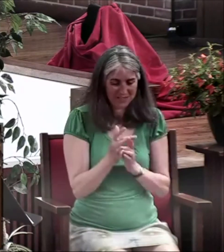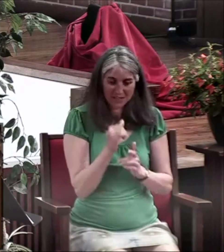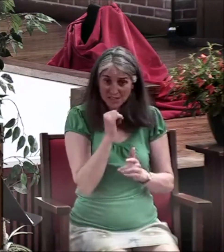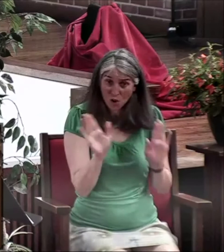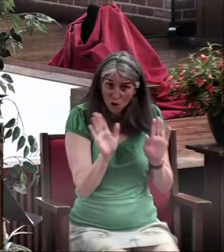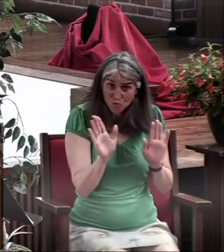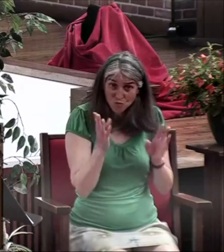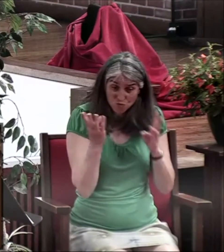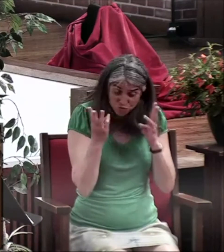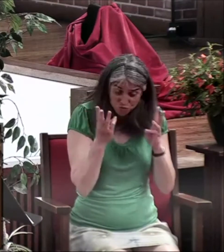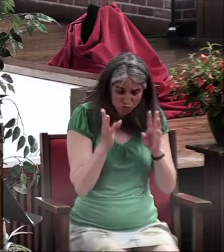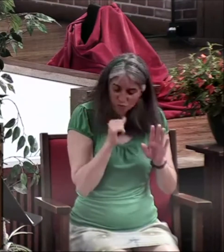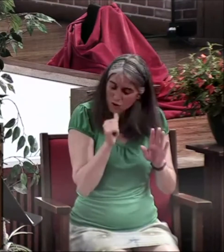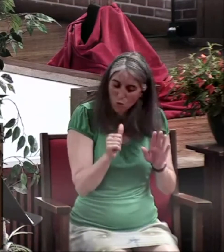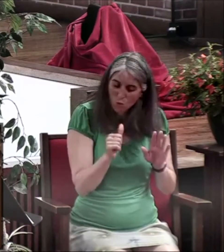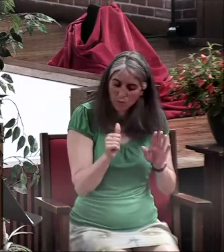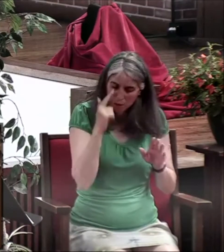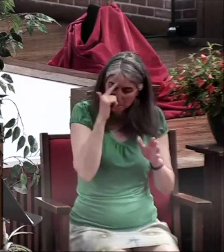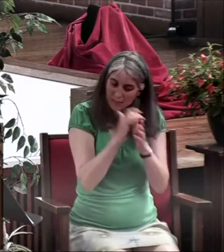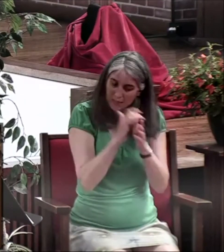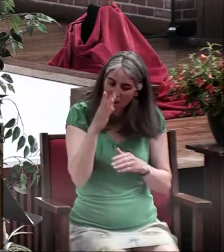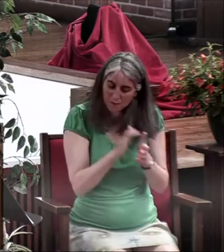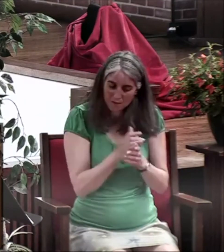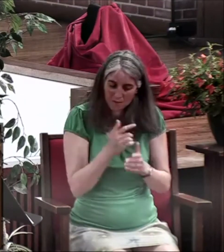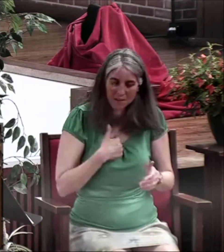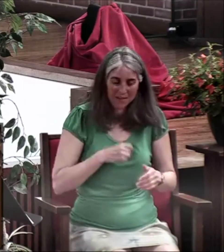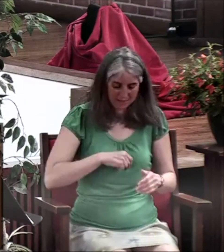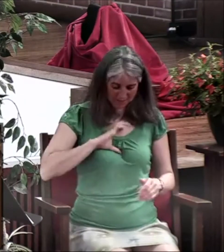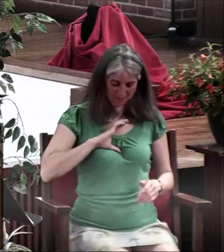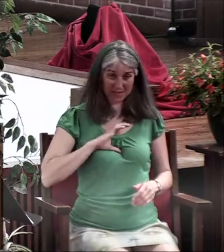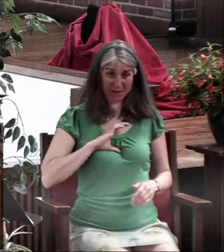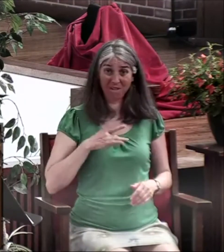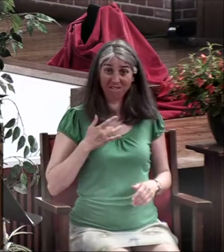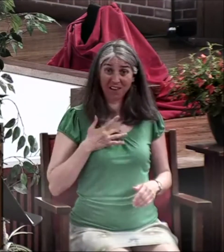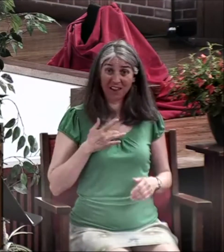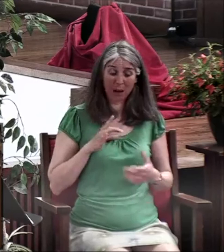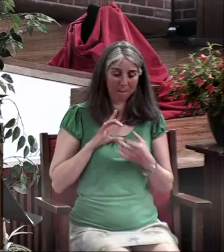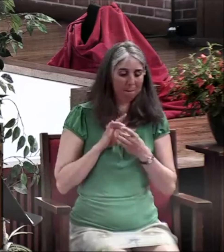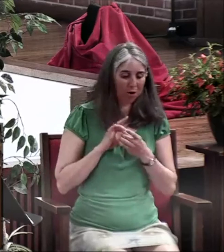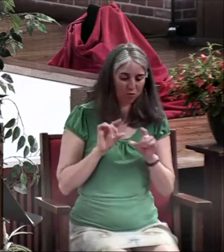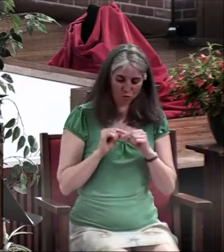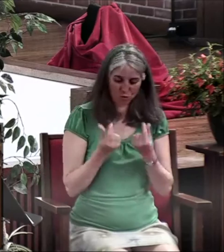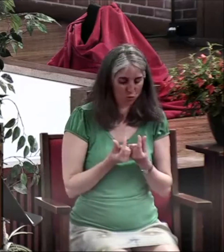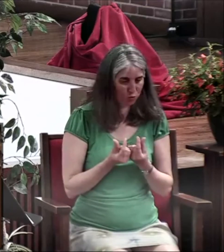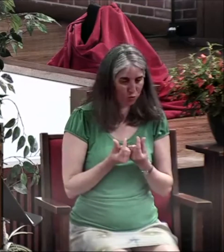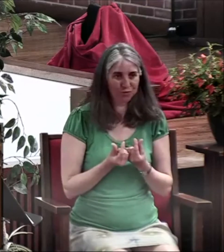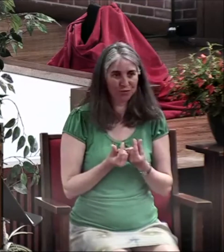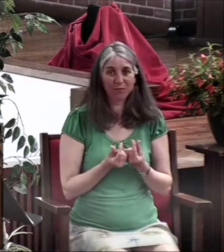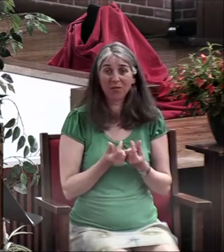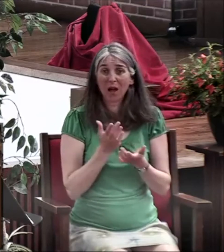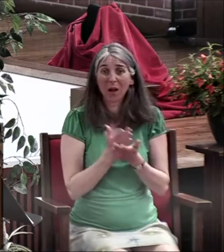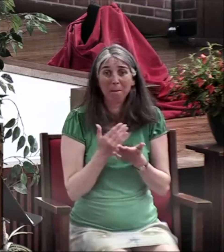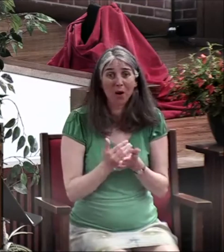your hearts be troubled. You believe in God. The esteem of feeling part of this group, of being a part